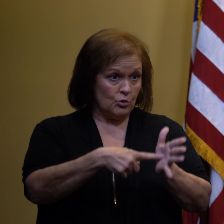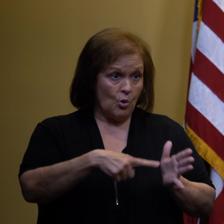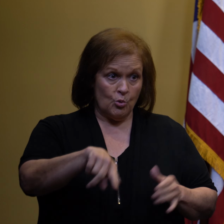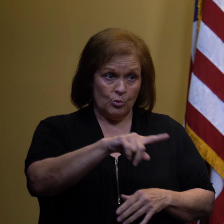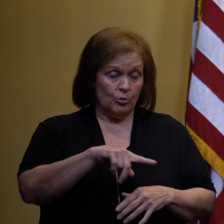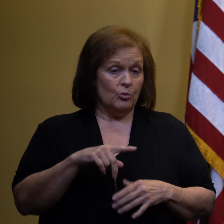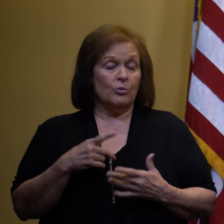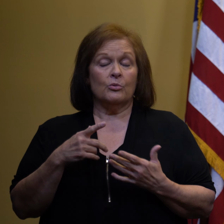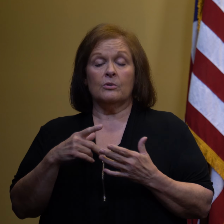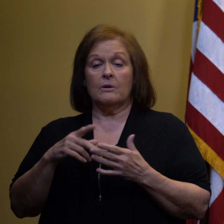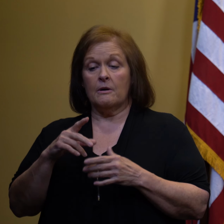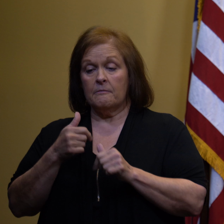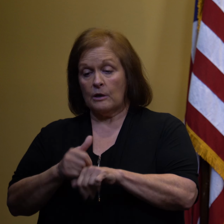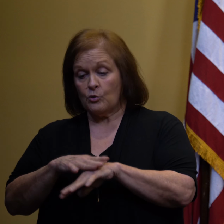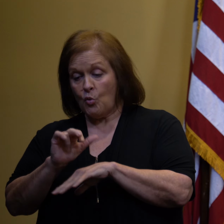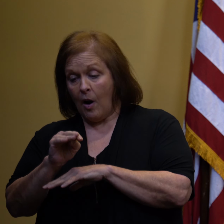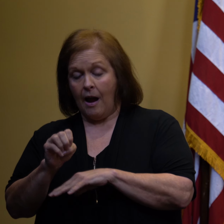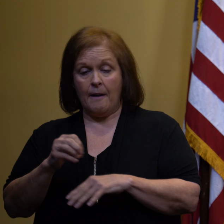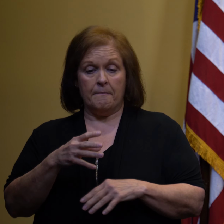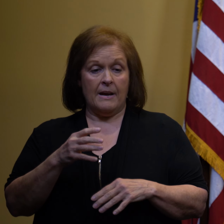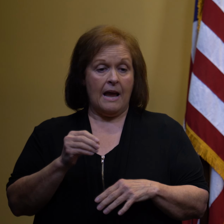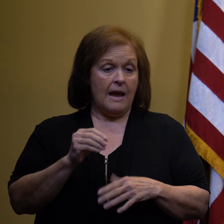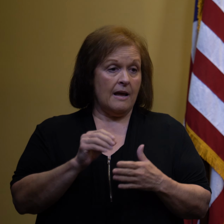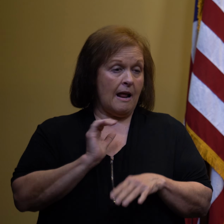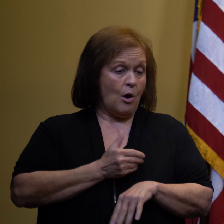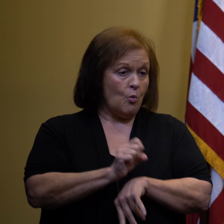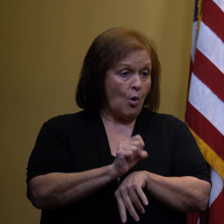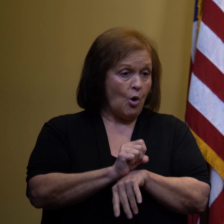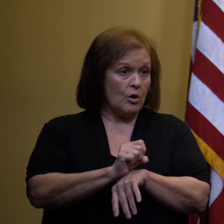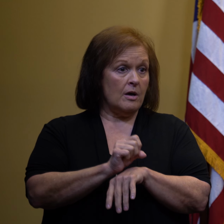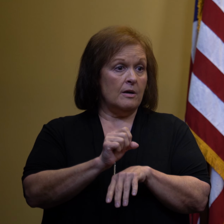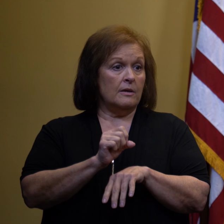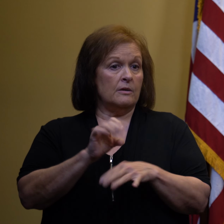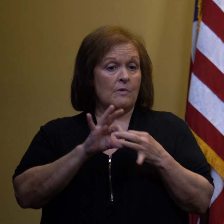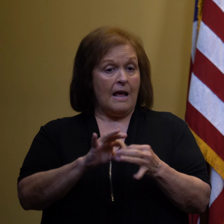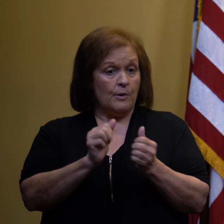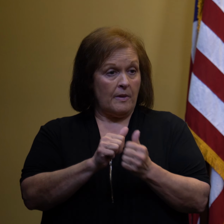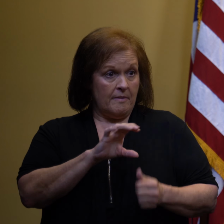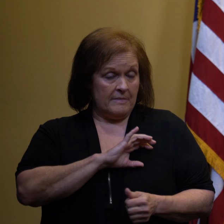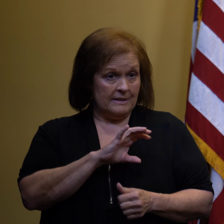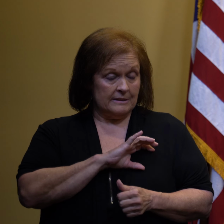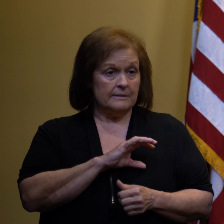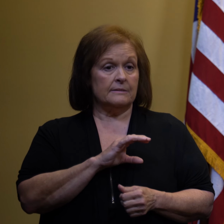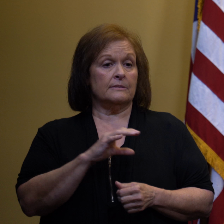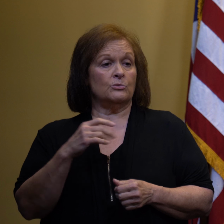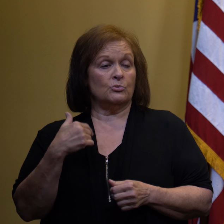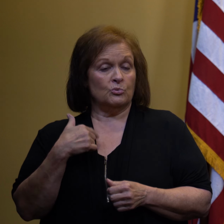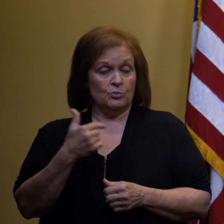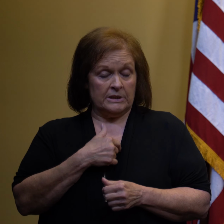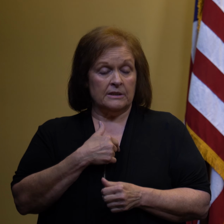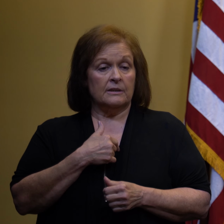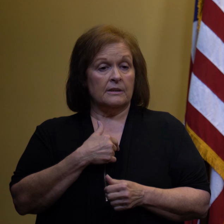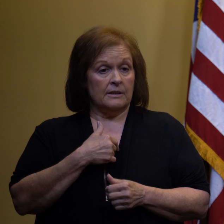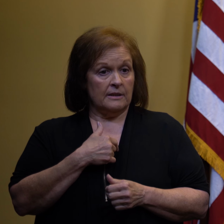our crime trends and the work that the New Orleans Police Department continues to do, is moving